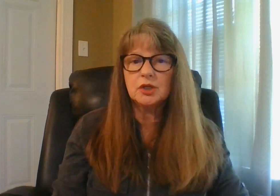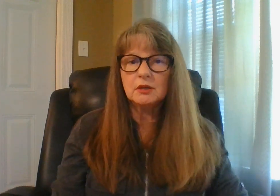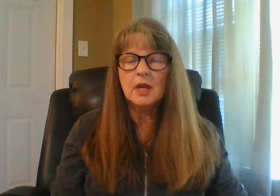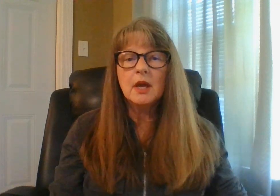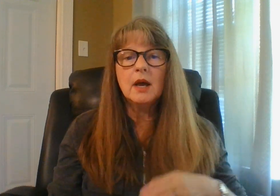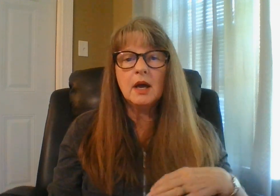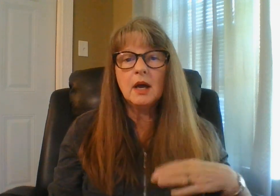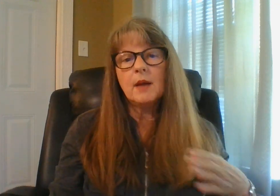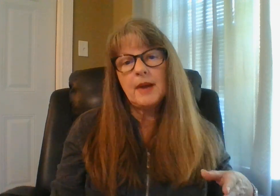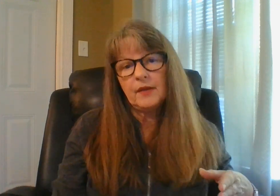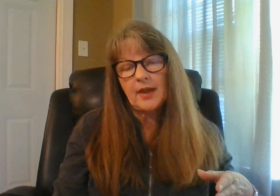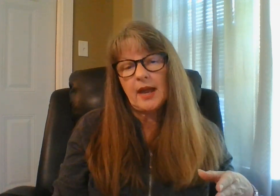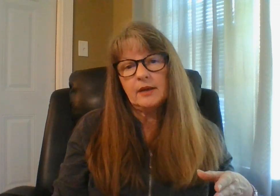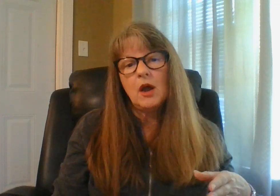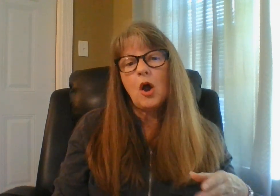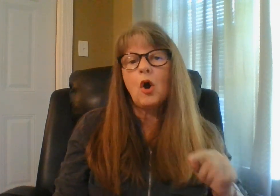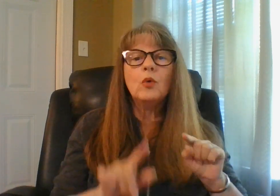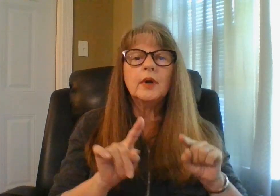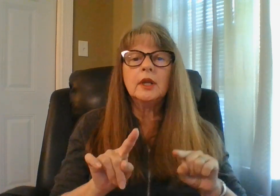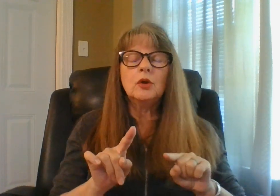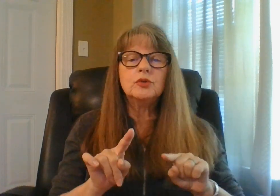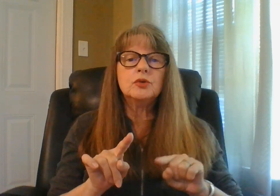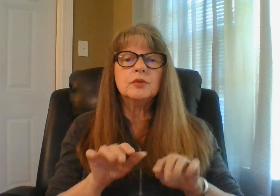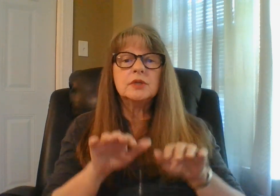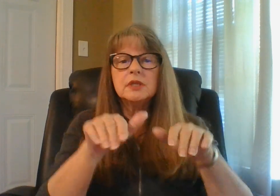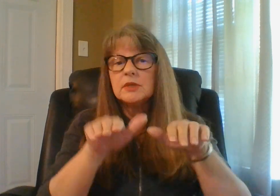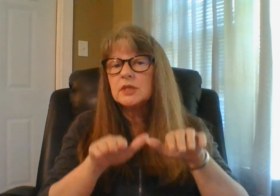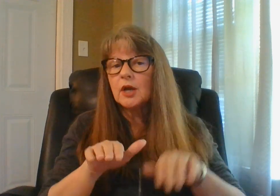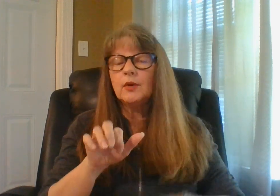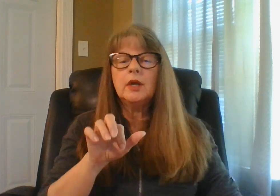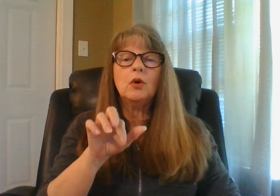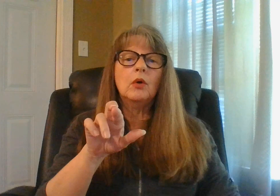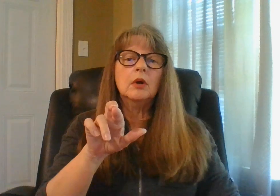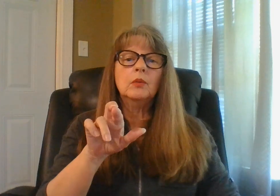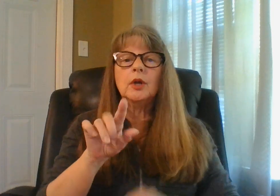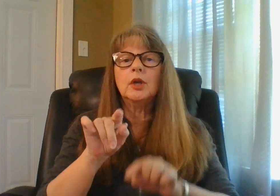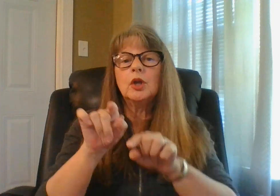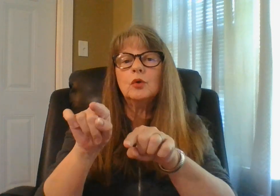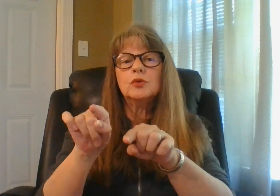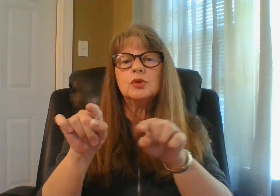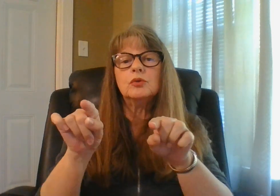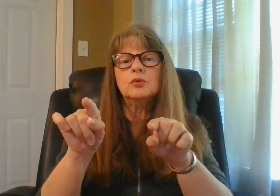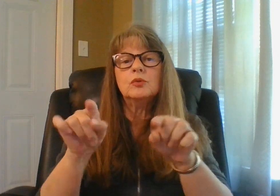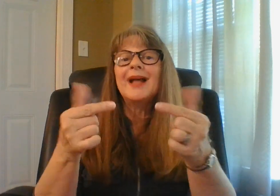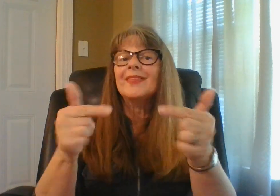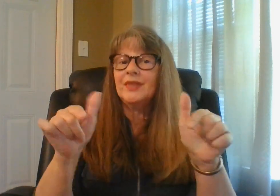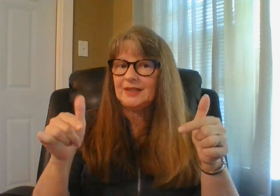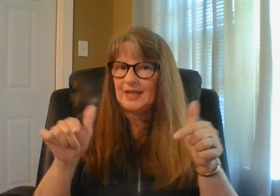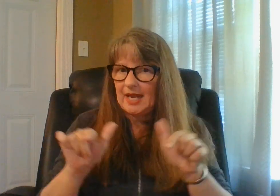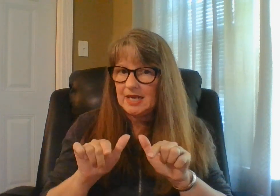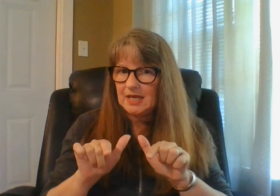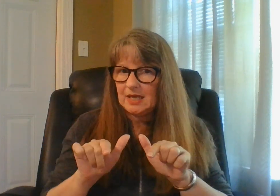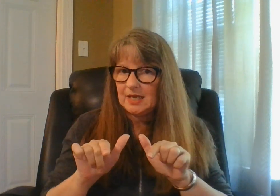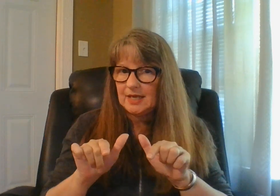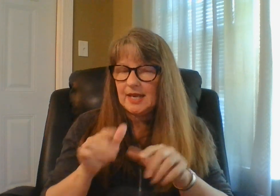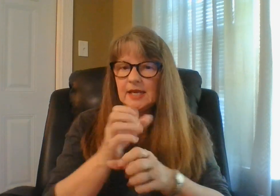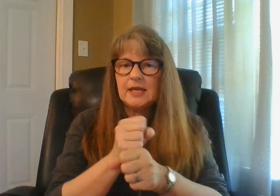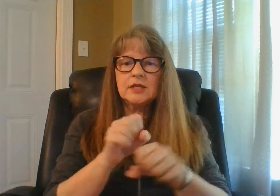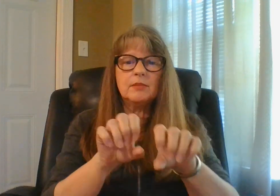conversation about that. Oh, we're gonna go to the cemetery, or we're gonna go to the lake and get some